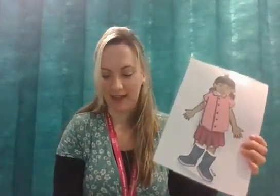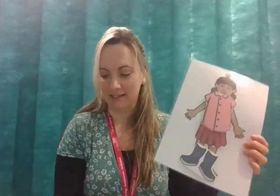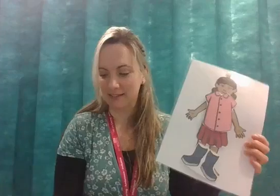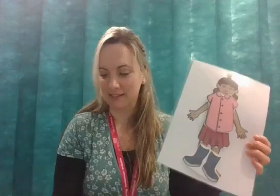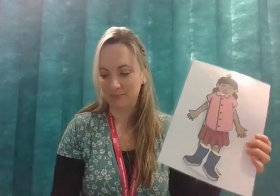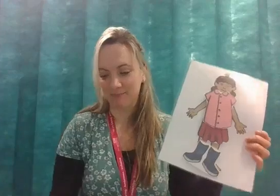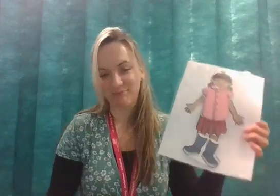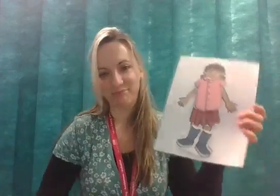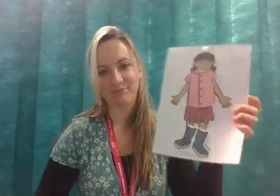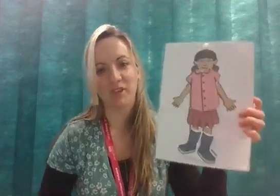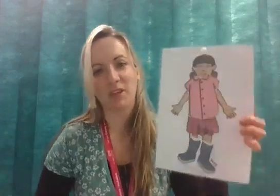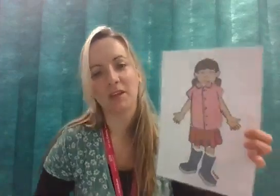And